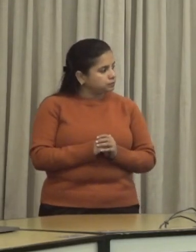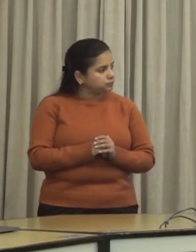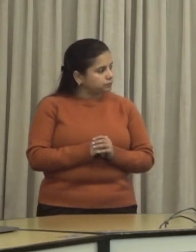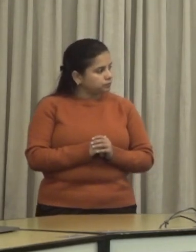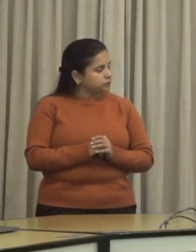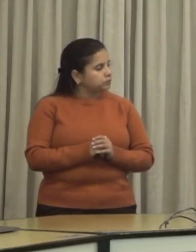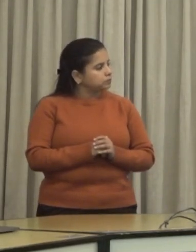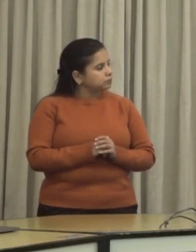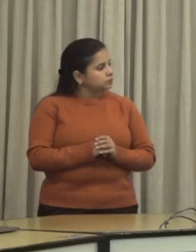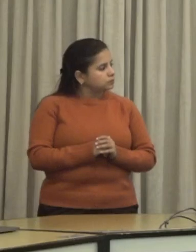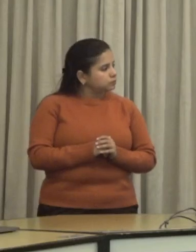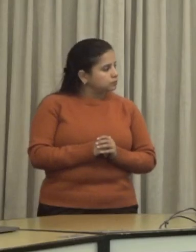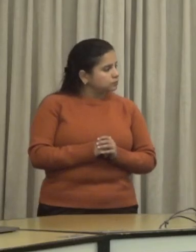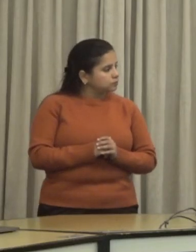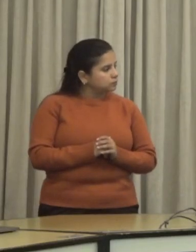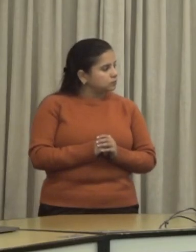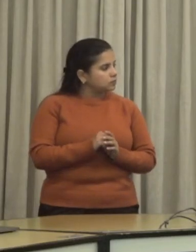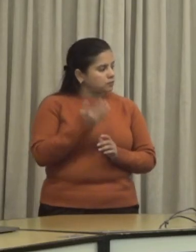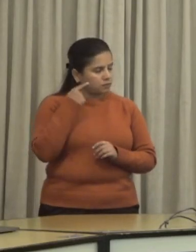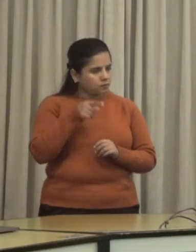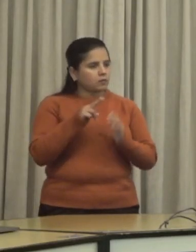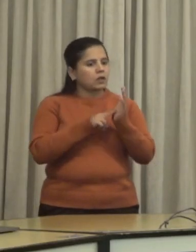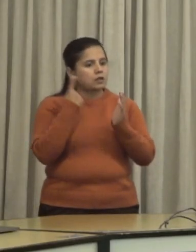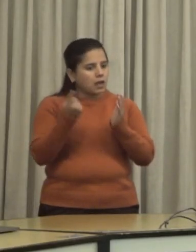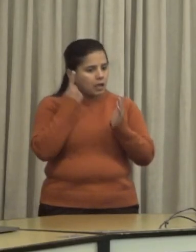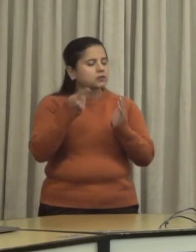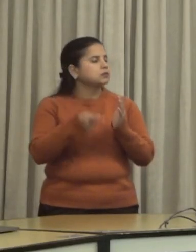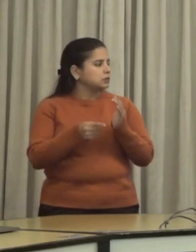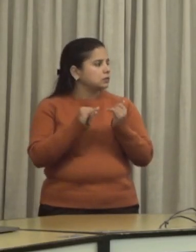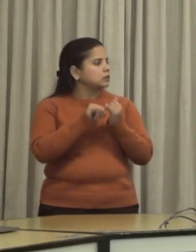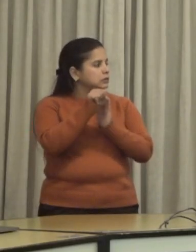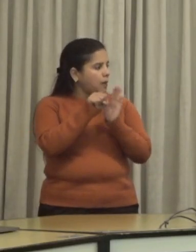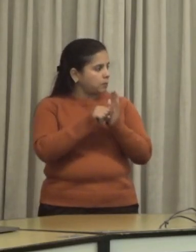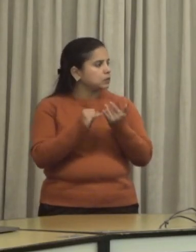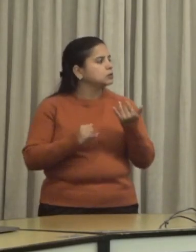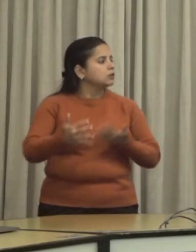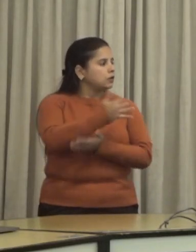there is the National Sample Survey showed that 40% of